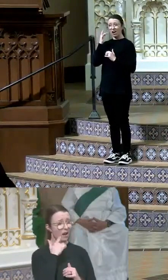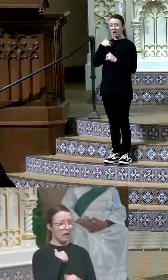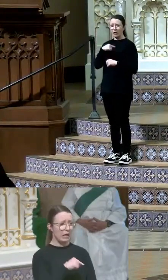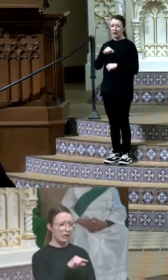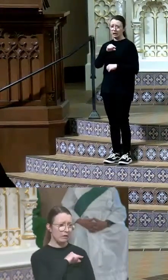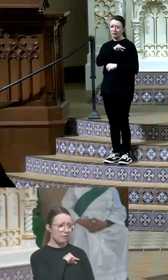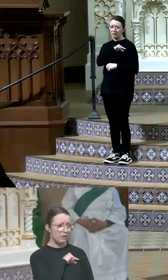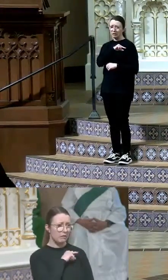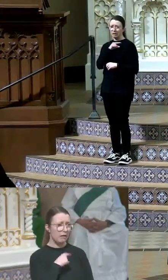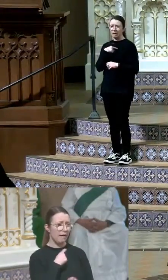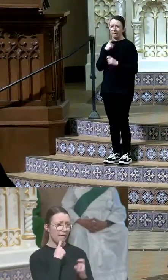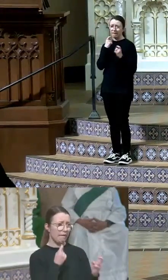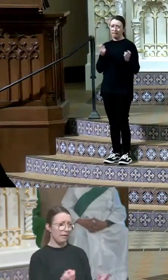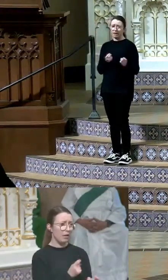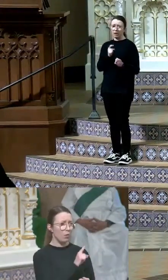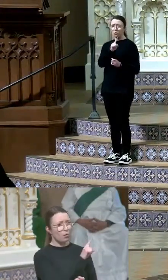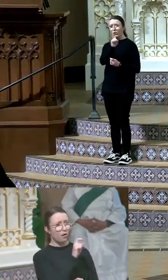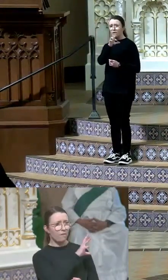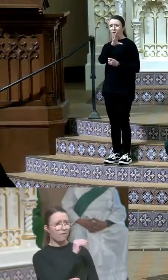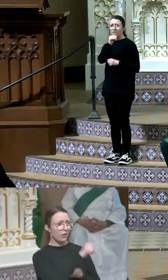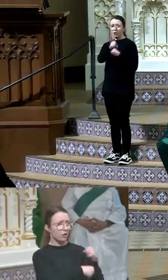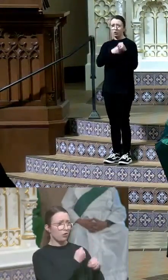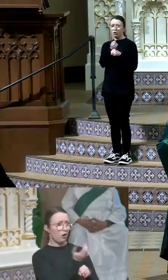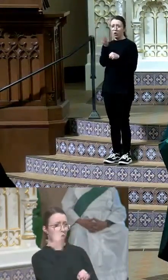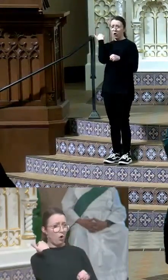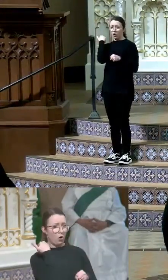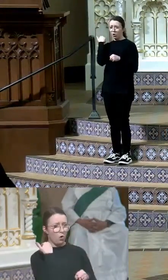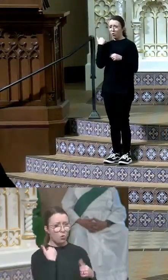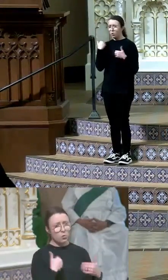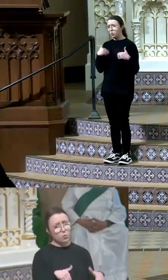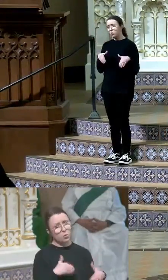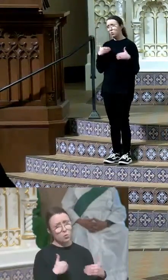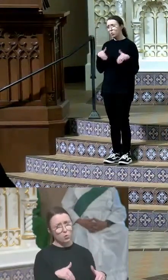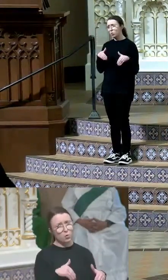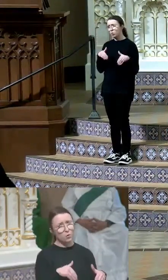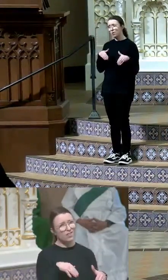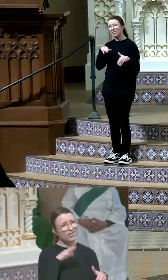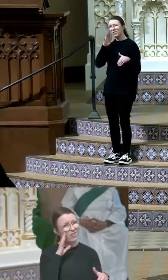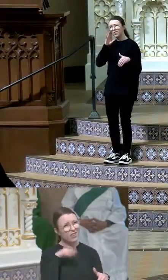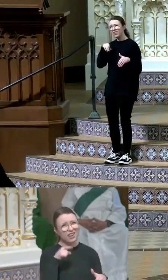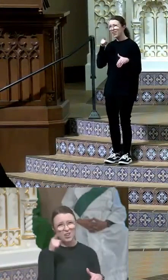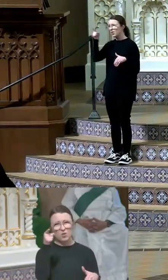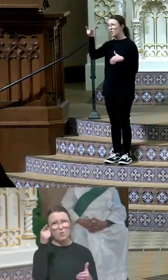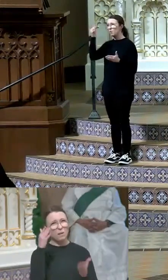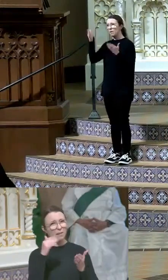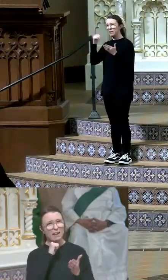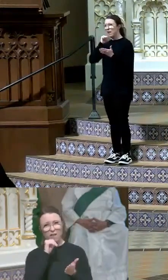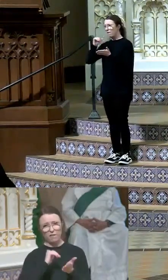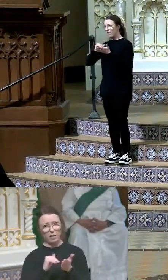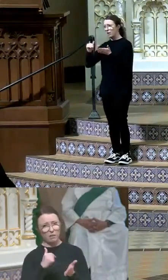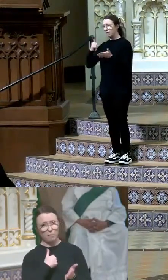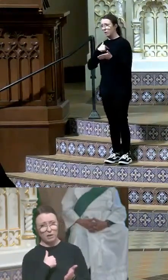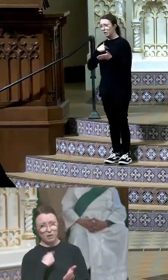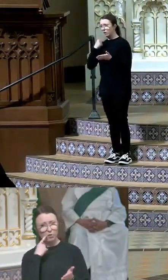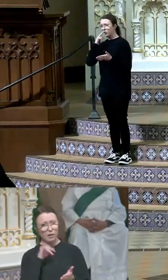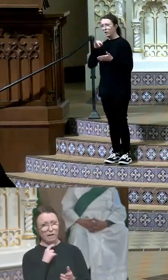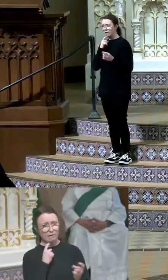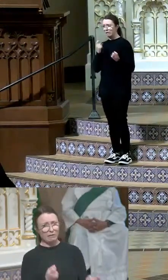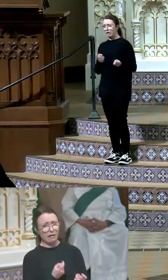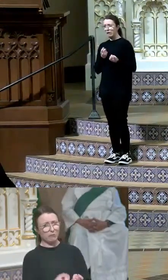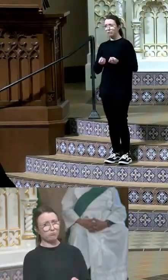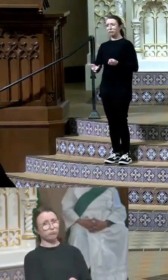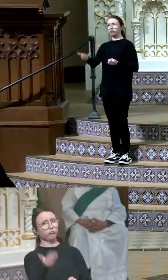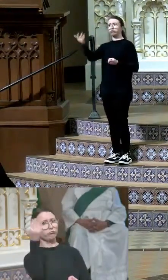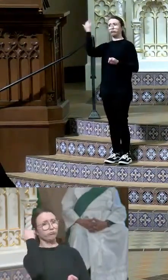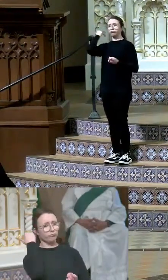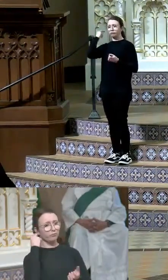150 years ago that I know you forgave, but I don't know if you really forgave. And